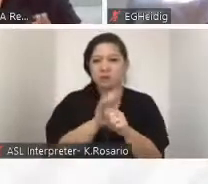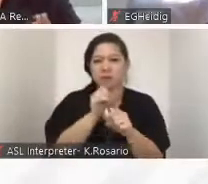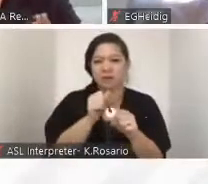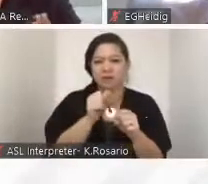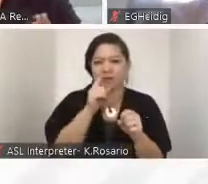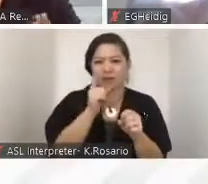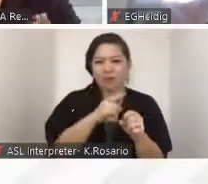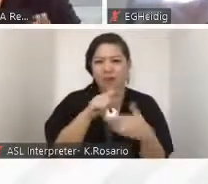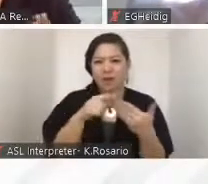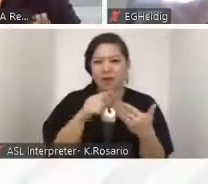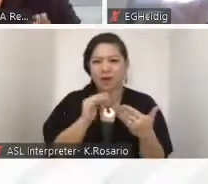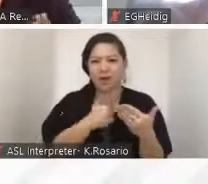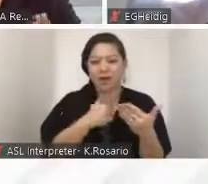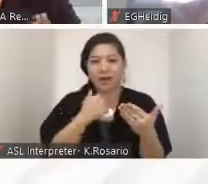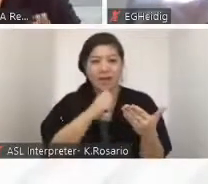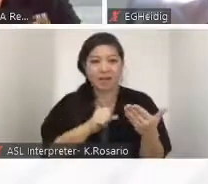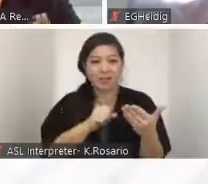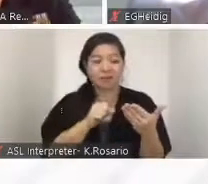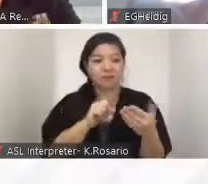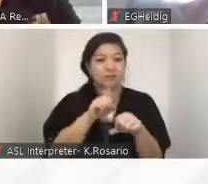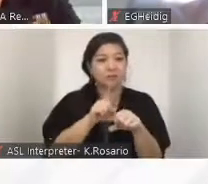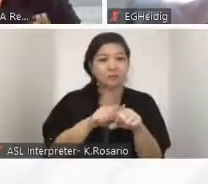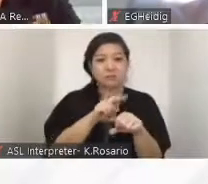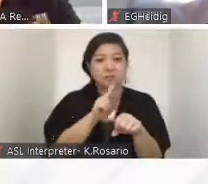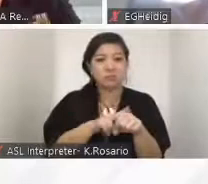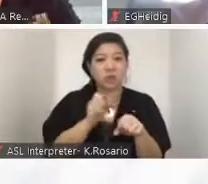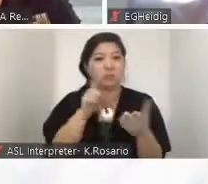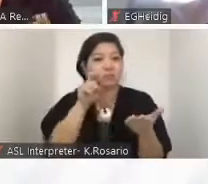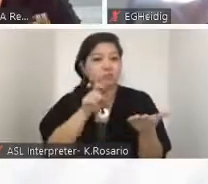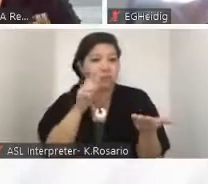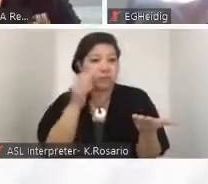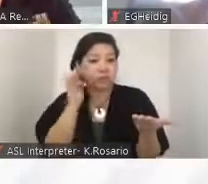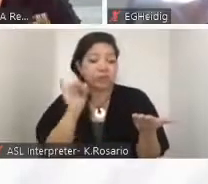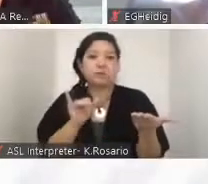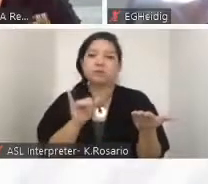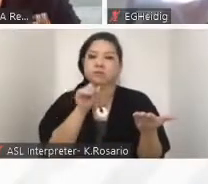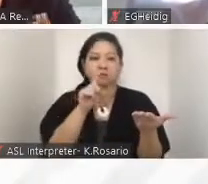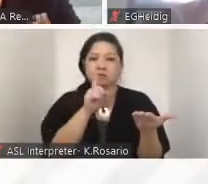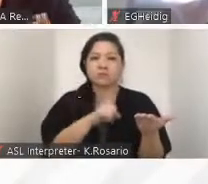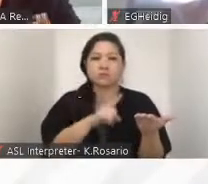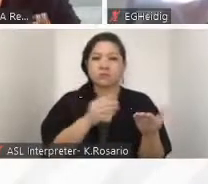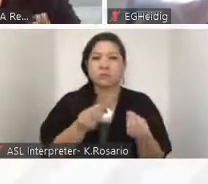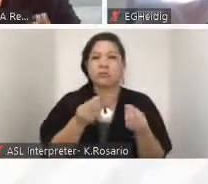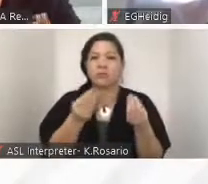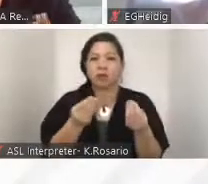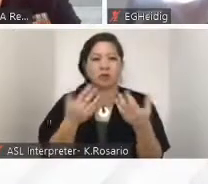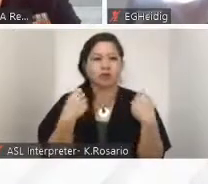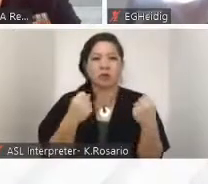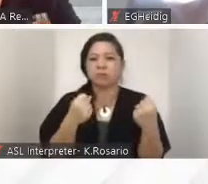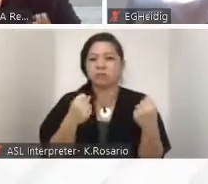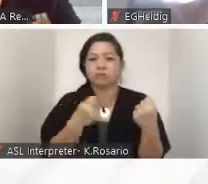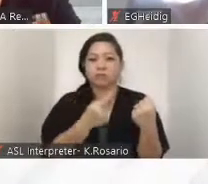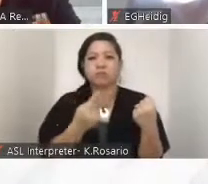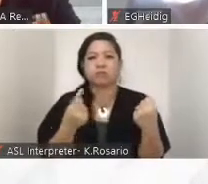not care about race, nor does it care about gender. And it has brought even the strongest among us